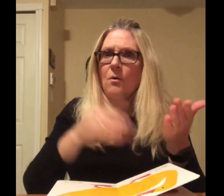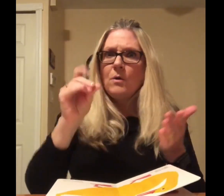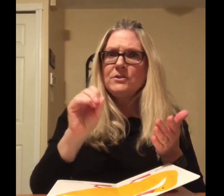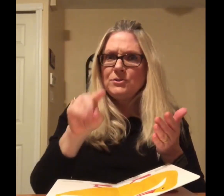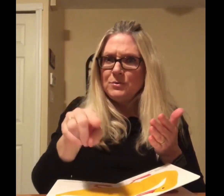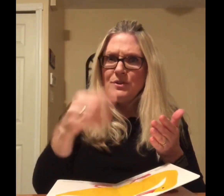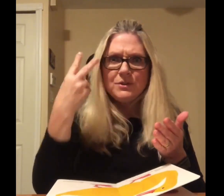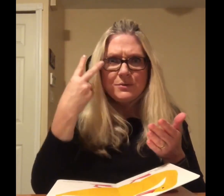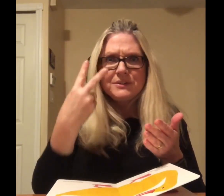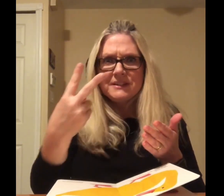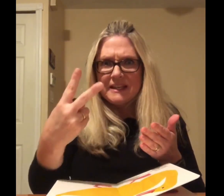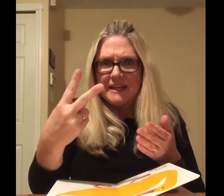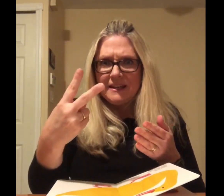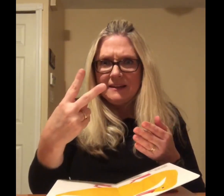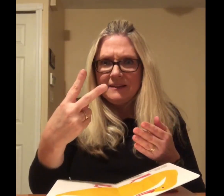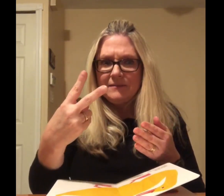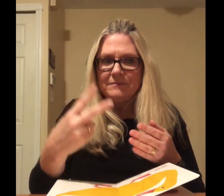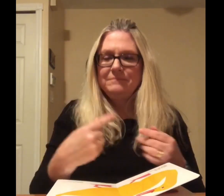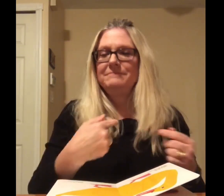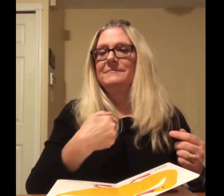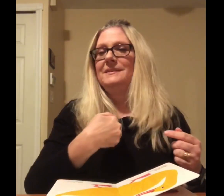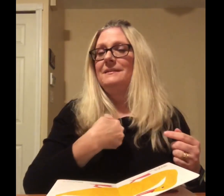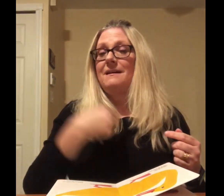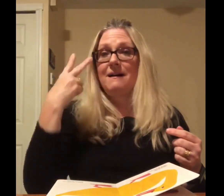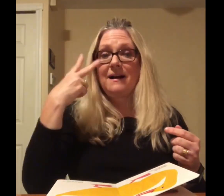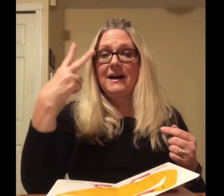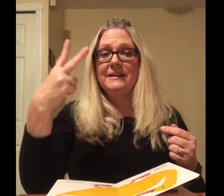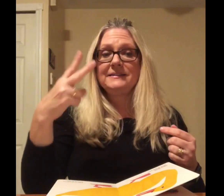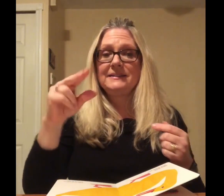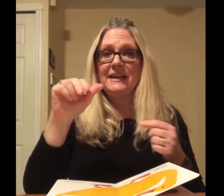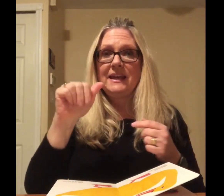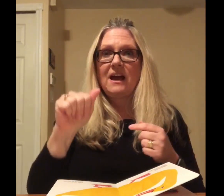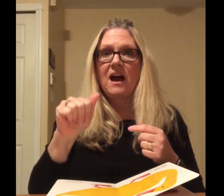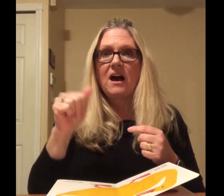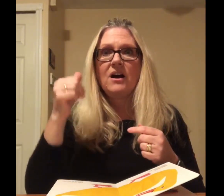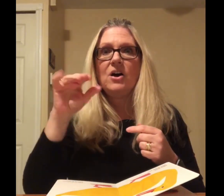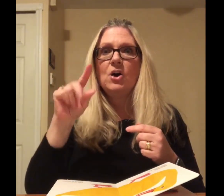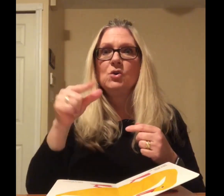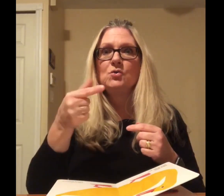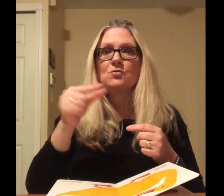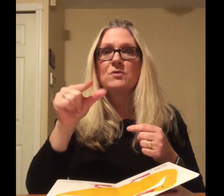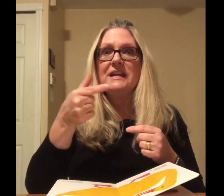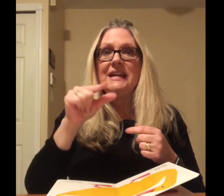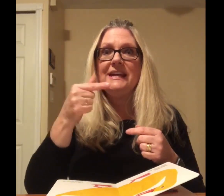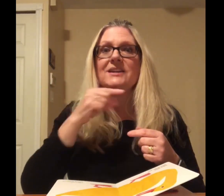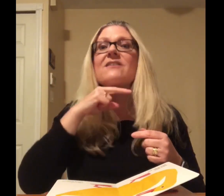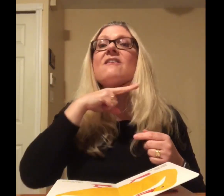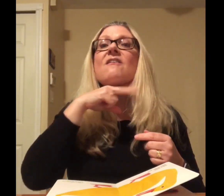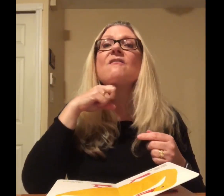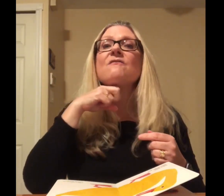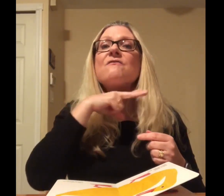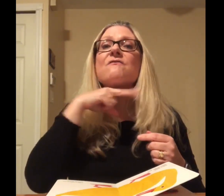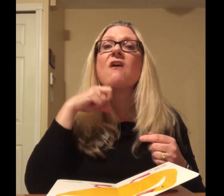what do you see? I see a green